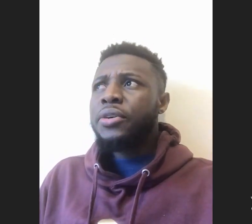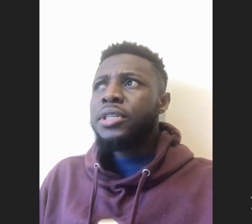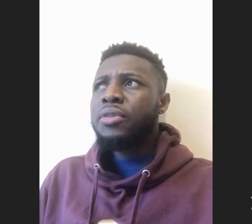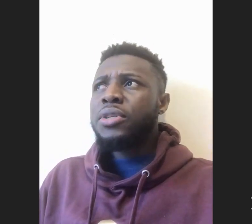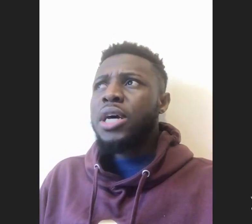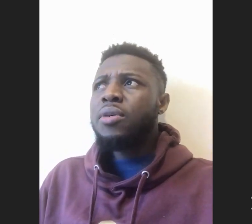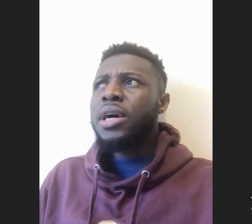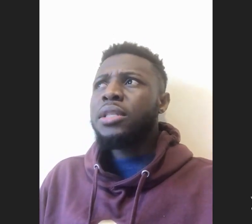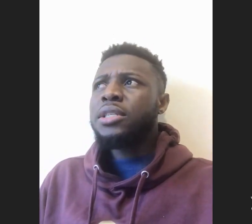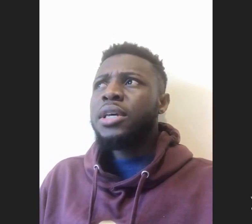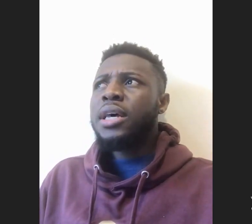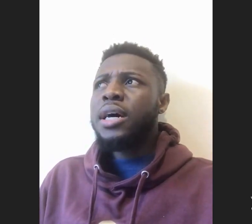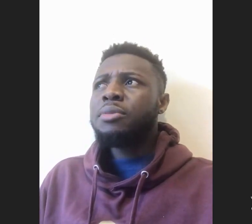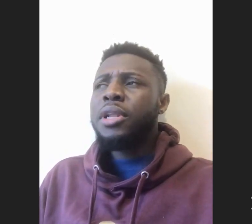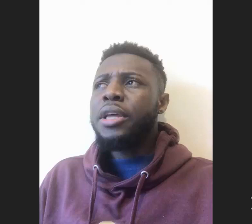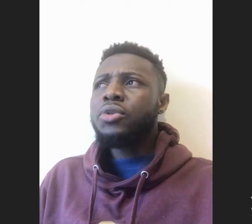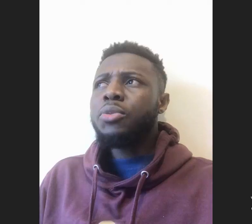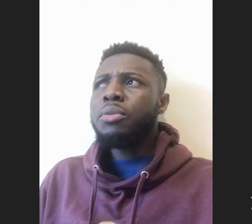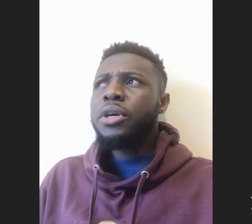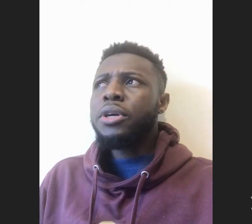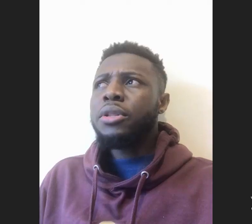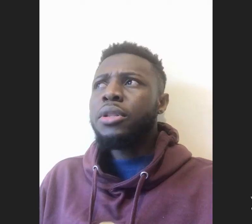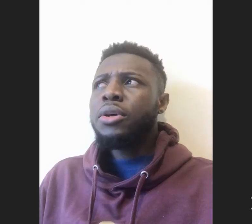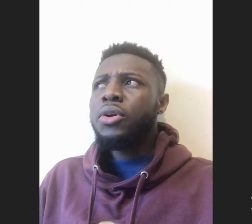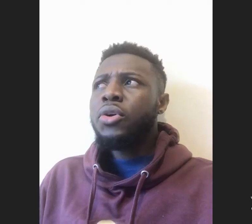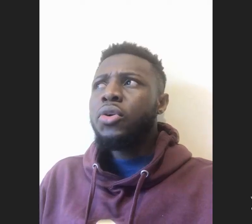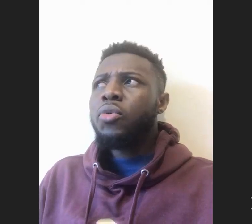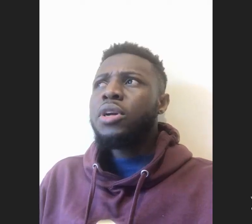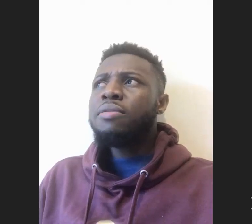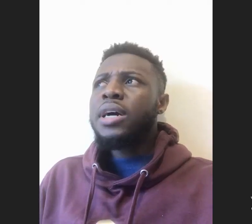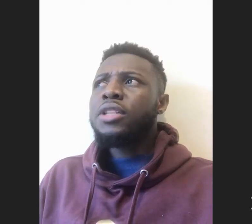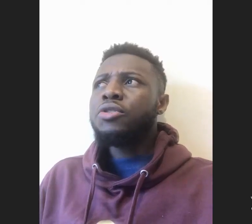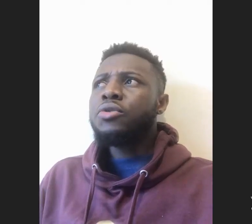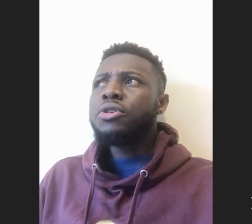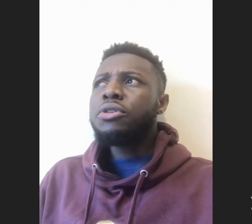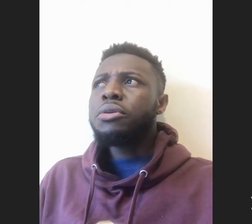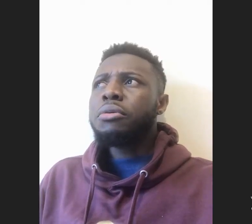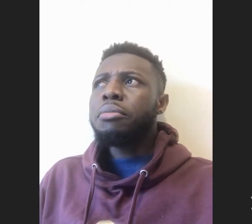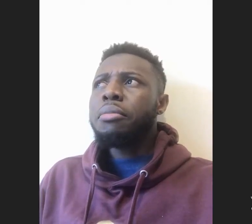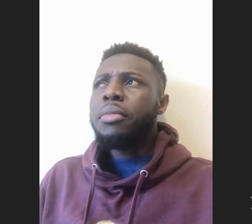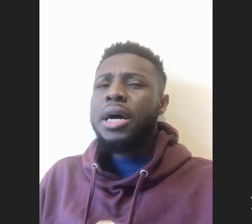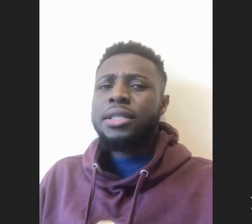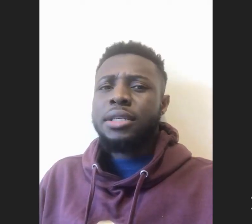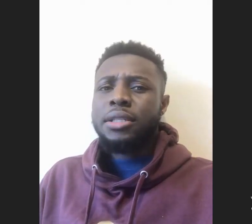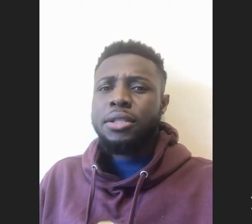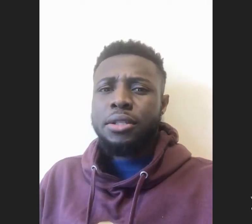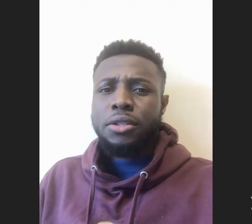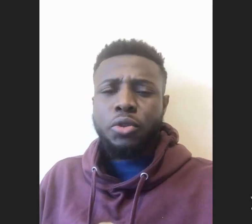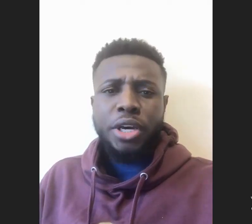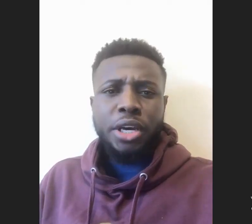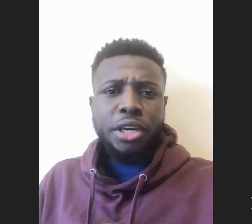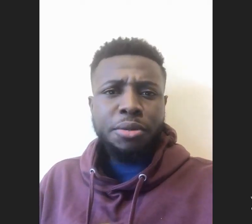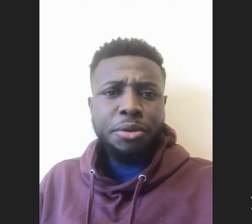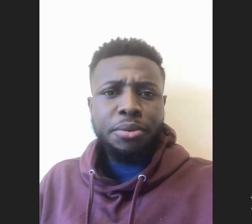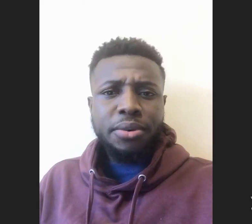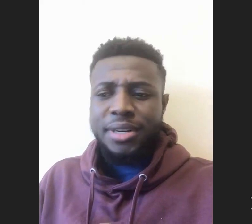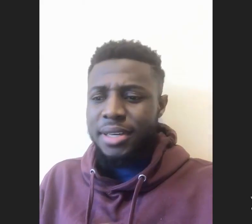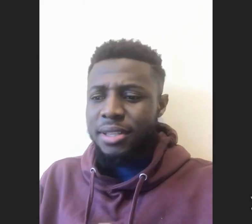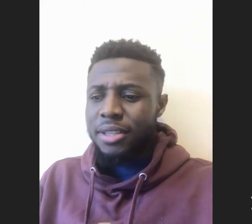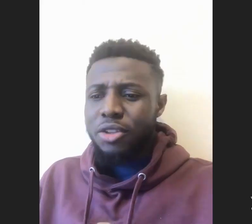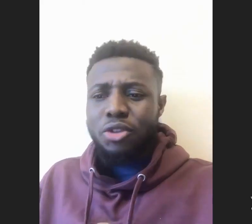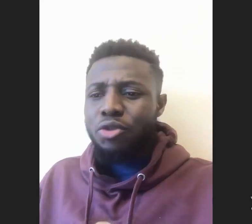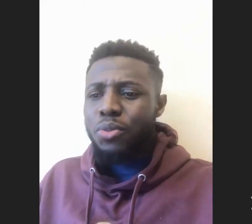you're asking yourself is, how can theater arts be linked to public health? What if I can use acting to engage